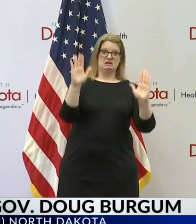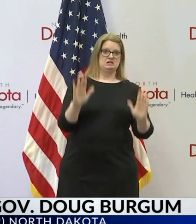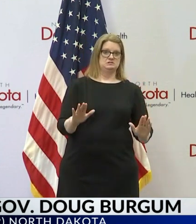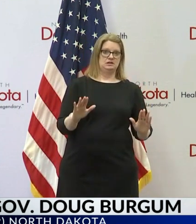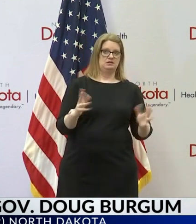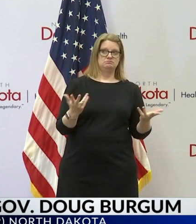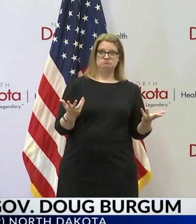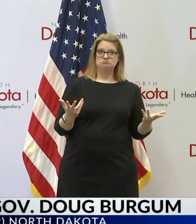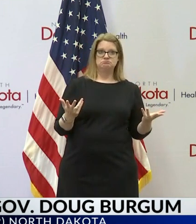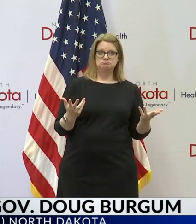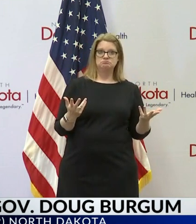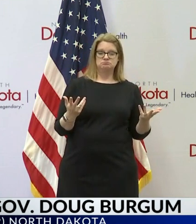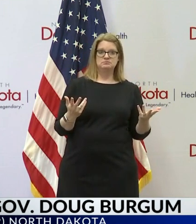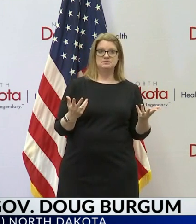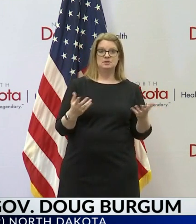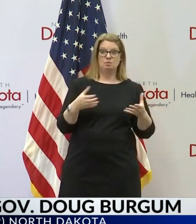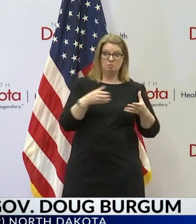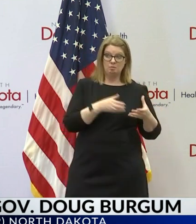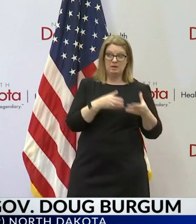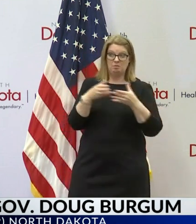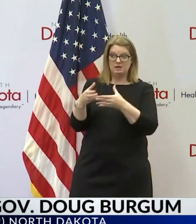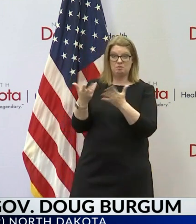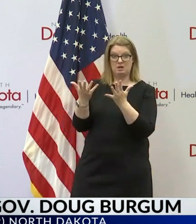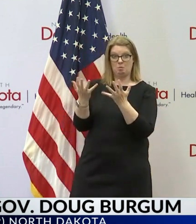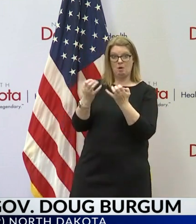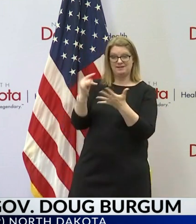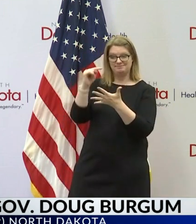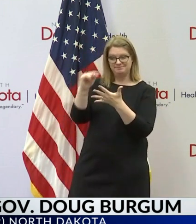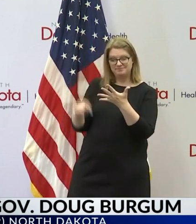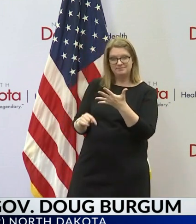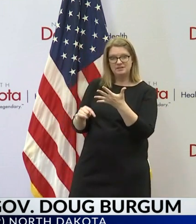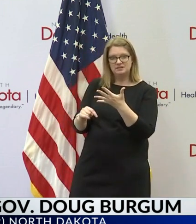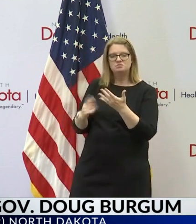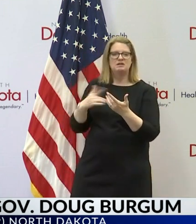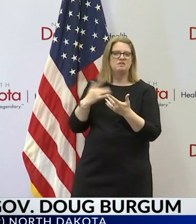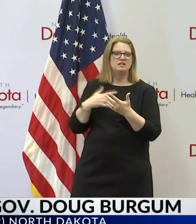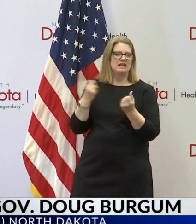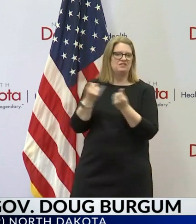and everything we went there with asks are all moving forward.